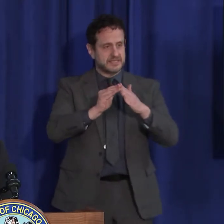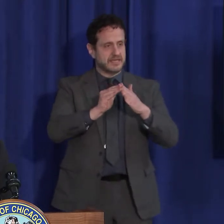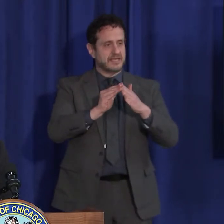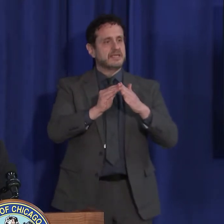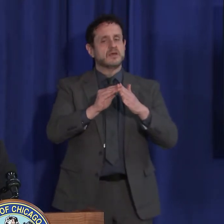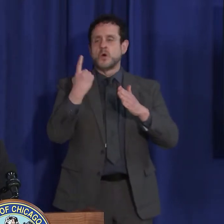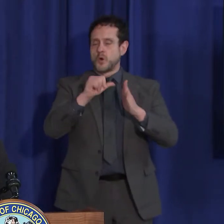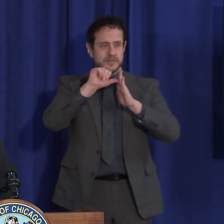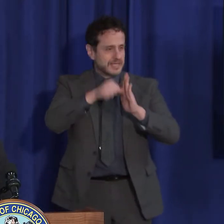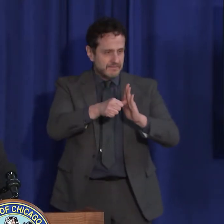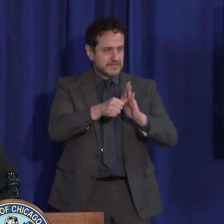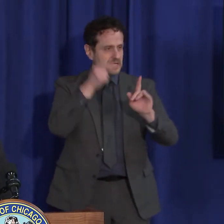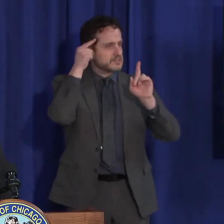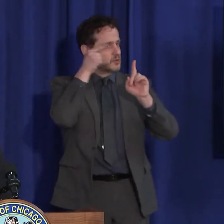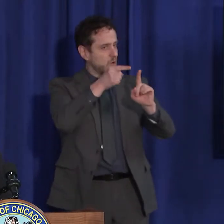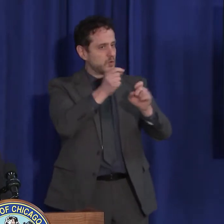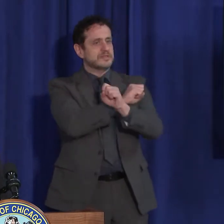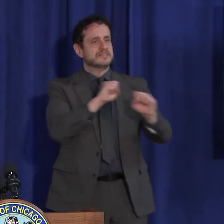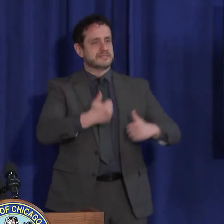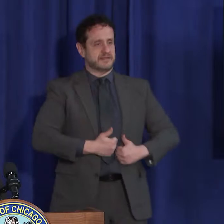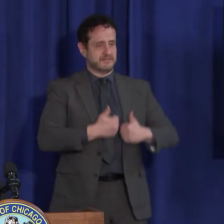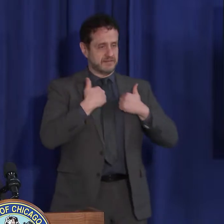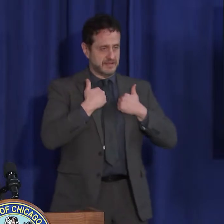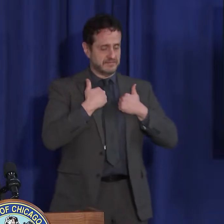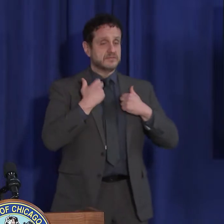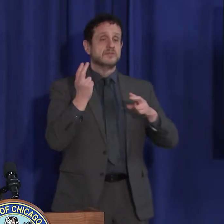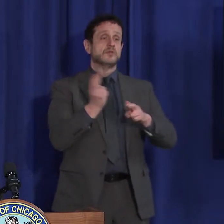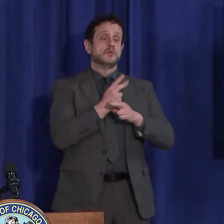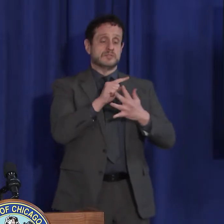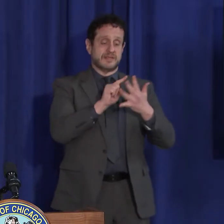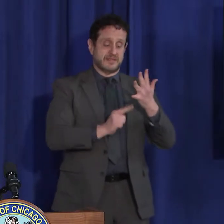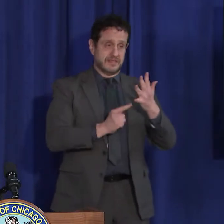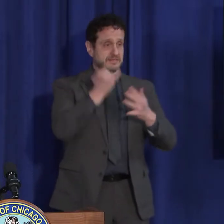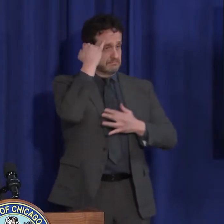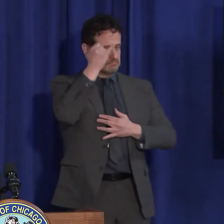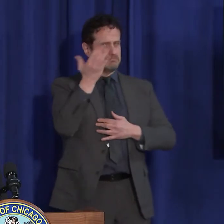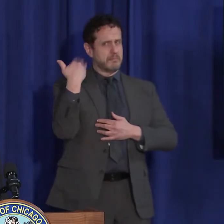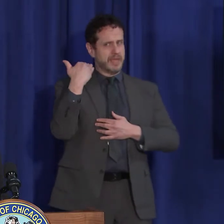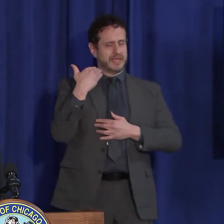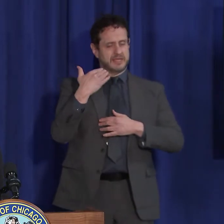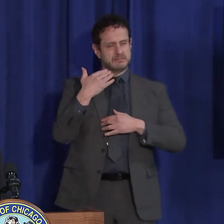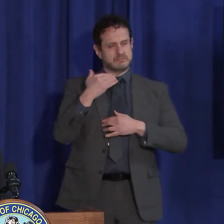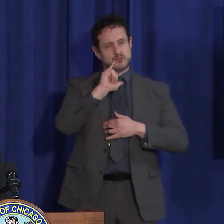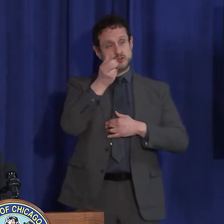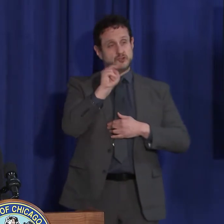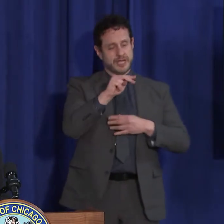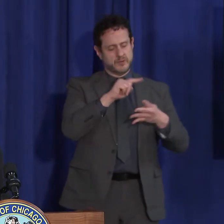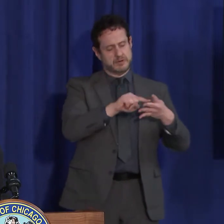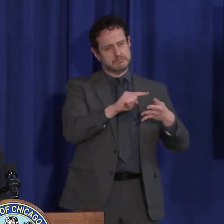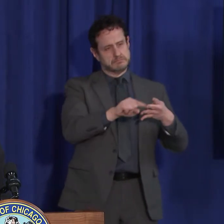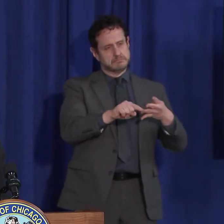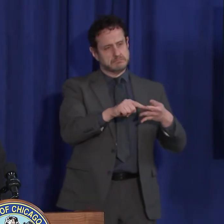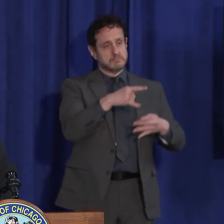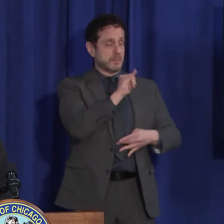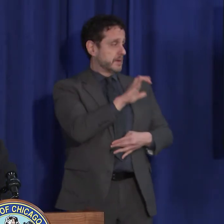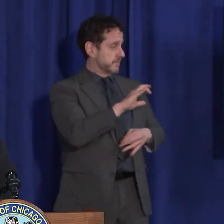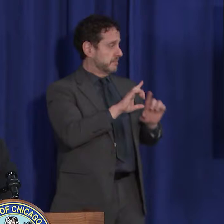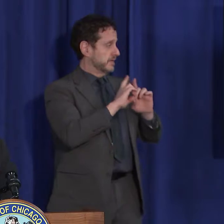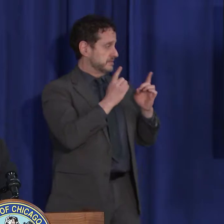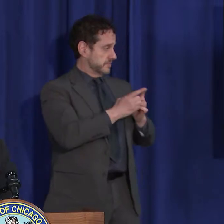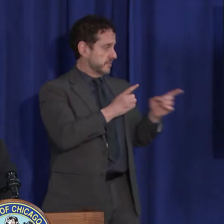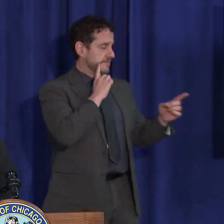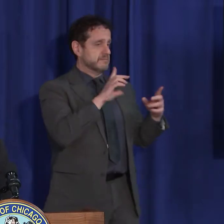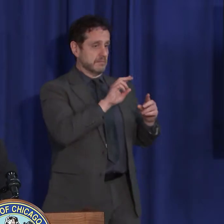saving lives. Using these same core principles, back in early January, the Public Health Department issued